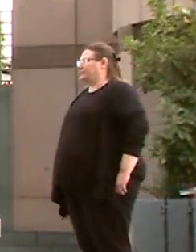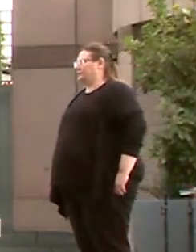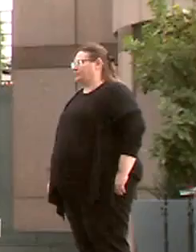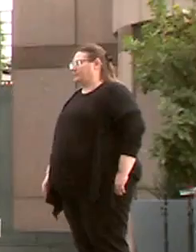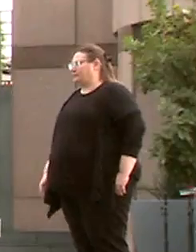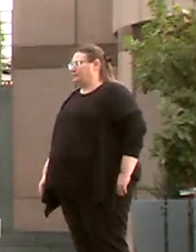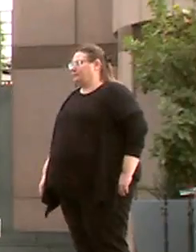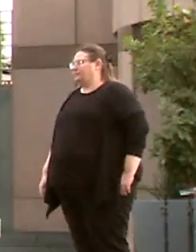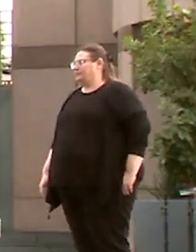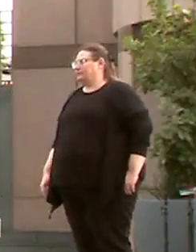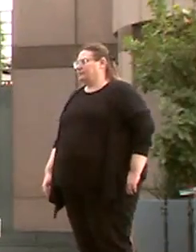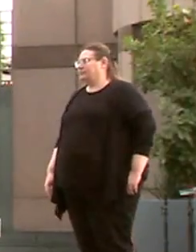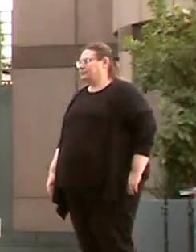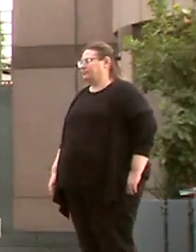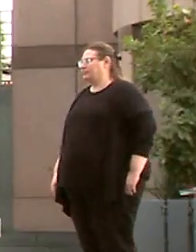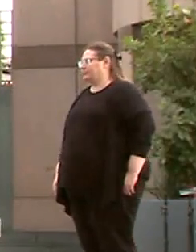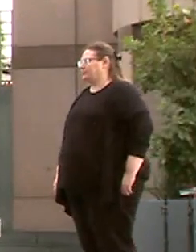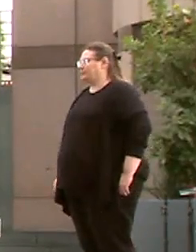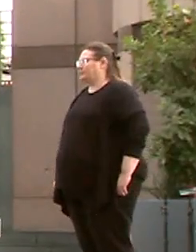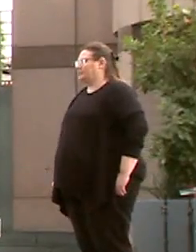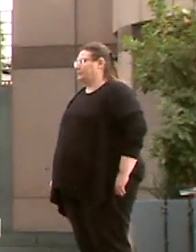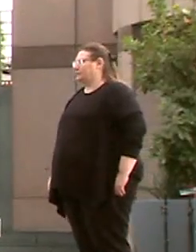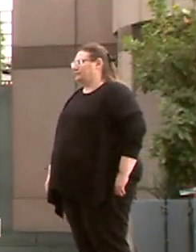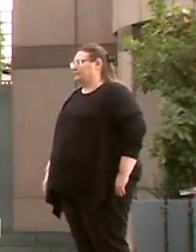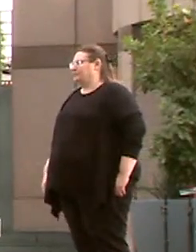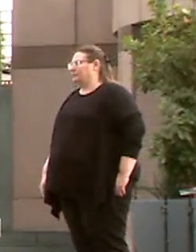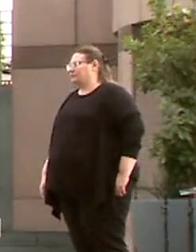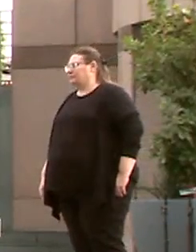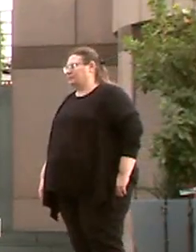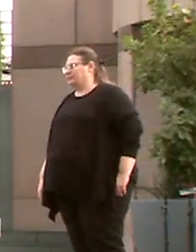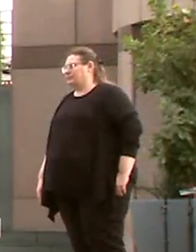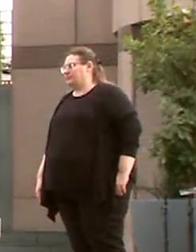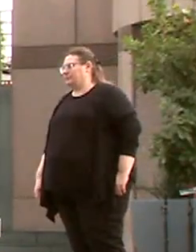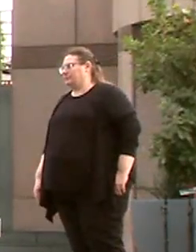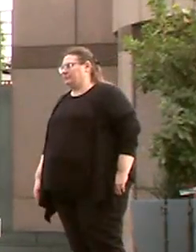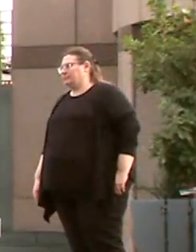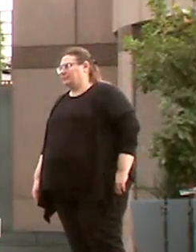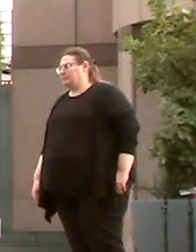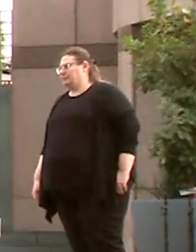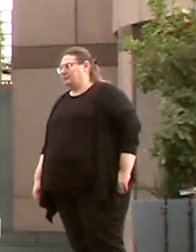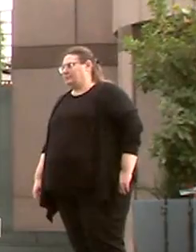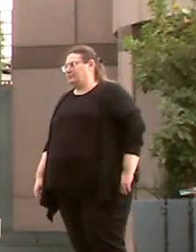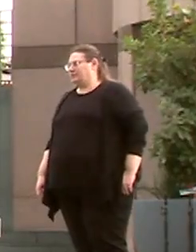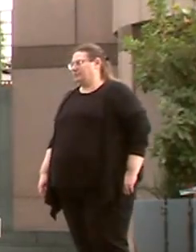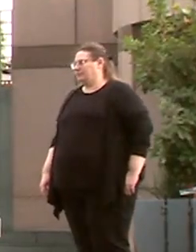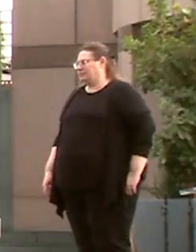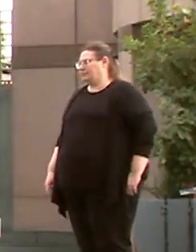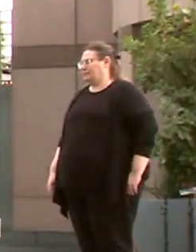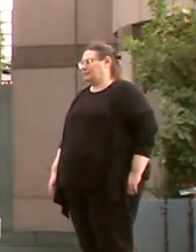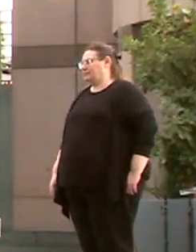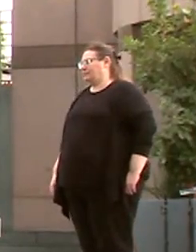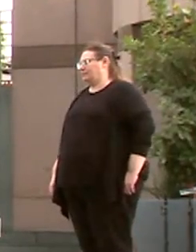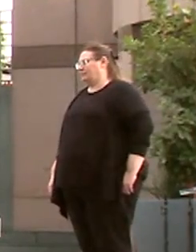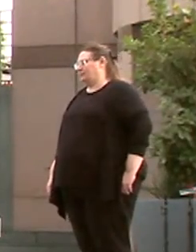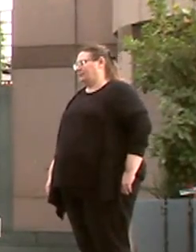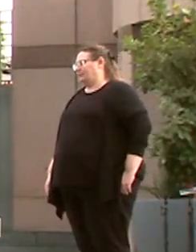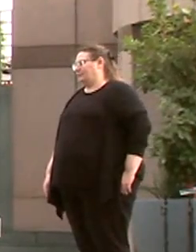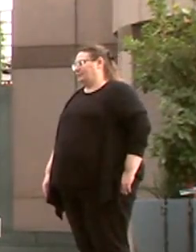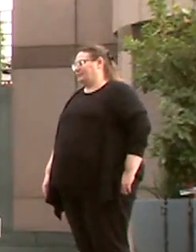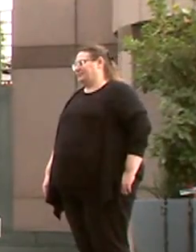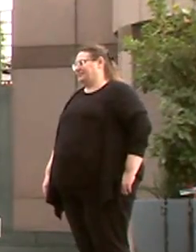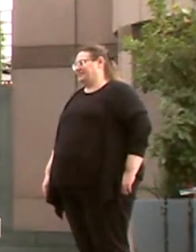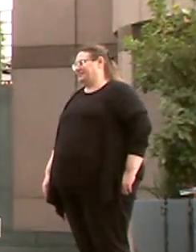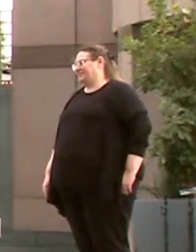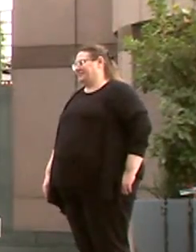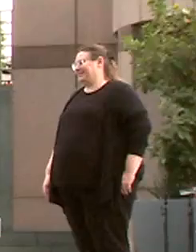but it is. And it was intersectional to boot. Also, another ableist. I need another word.